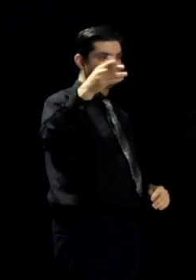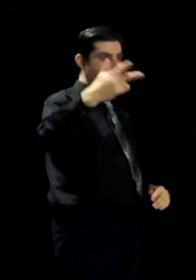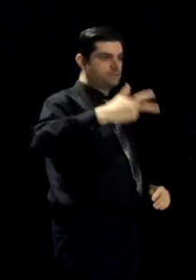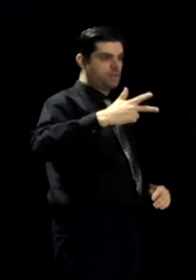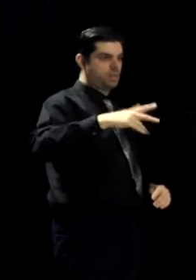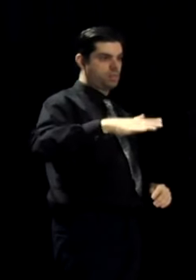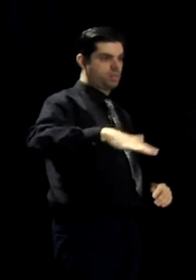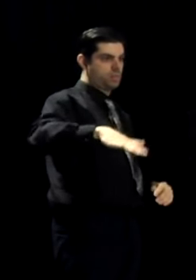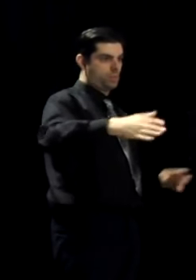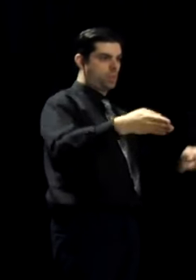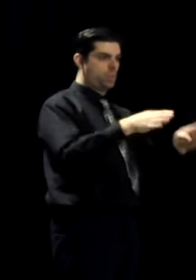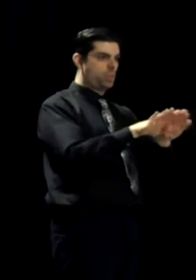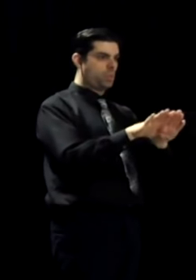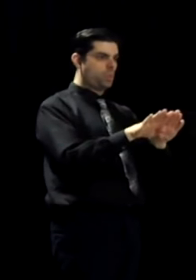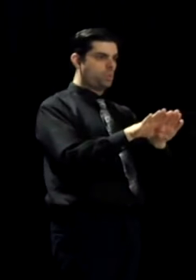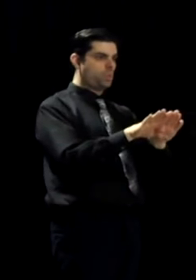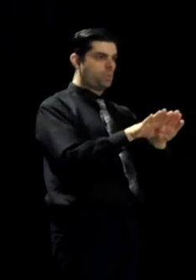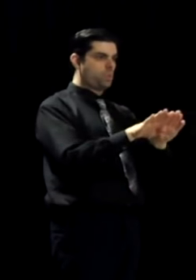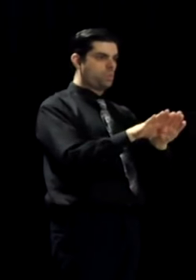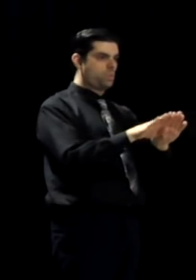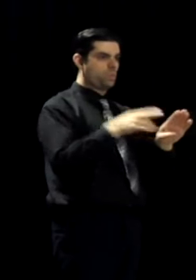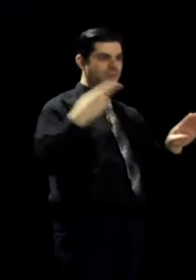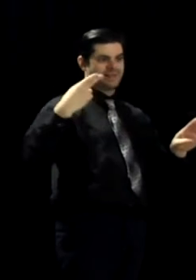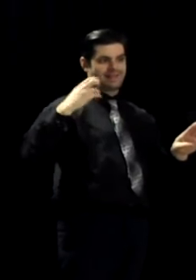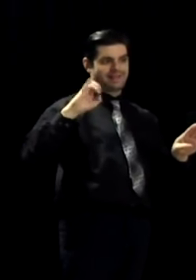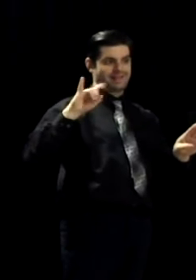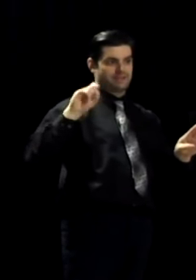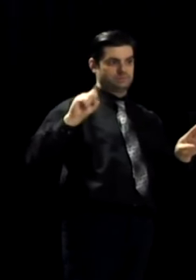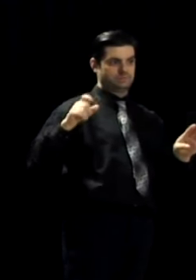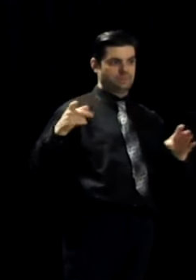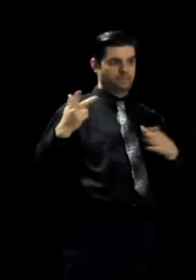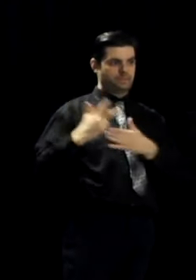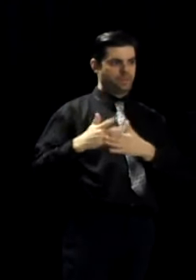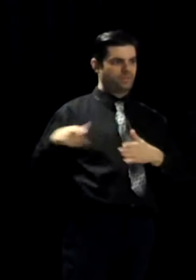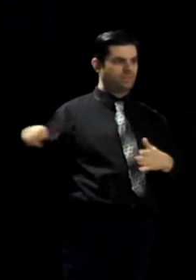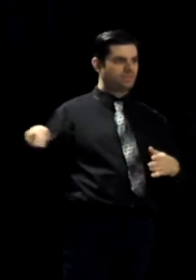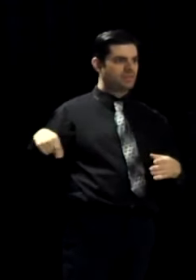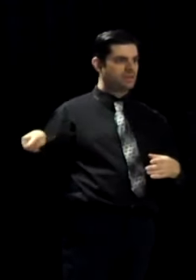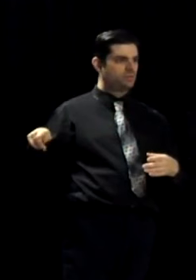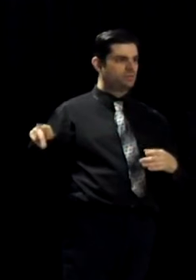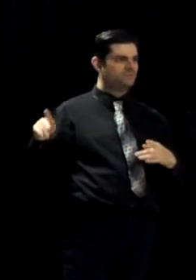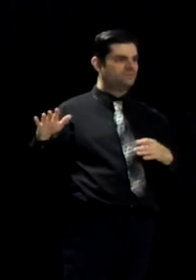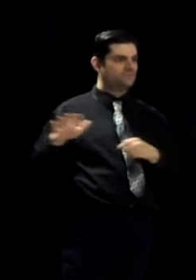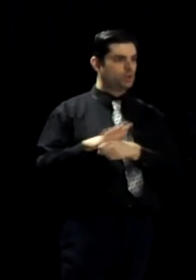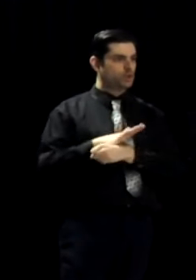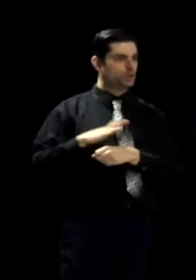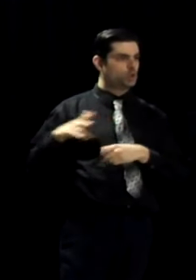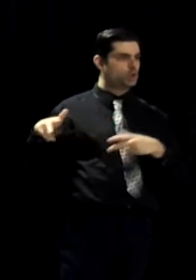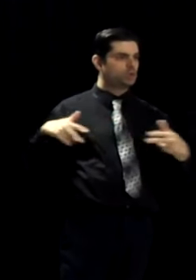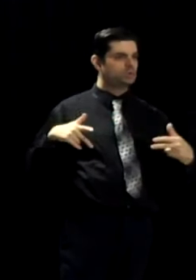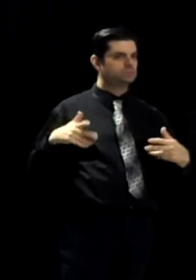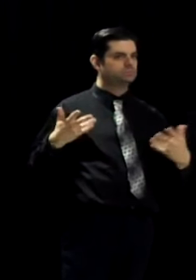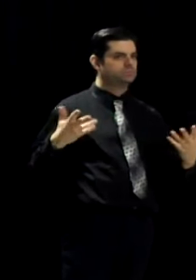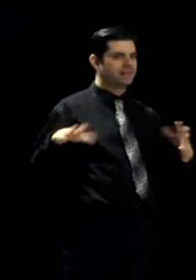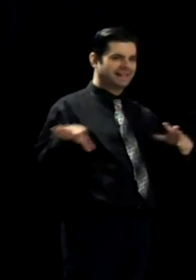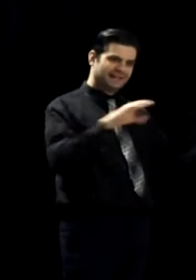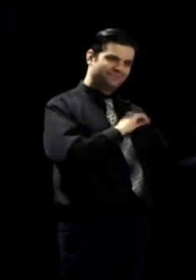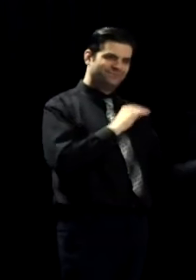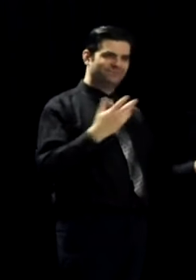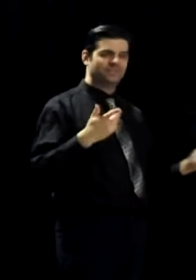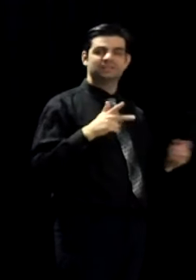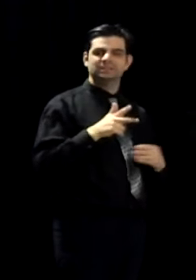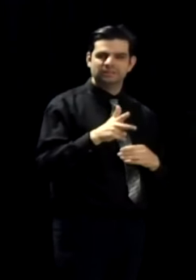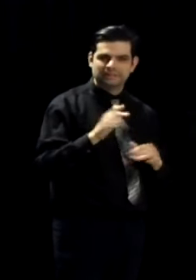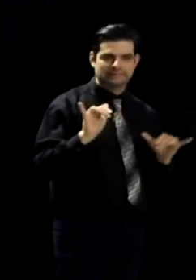main entrance. If there isn't any parking there, we want you to come back. We don't want you to be there. But that's on Onondaga Lake